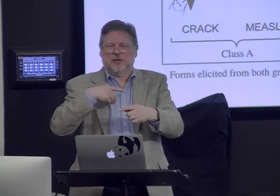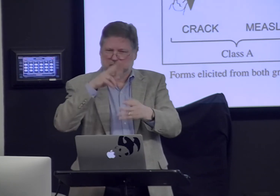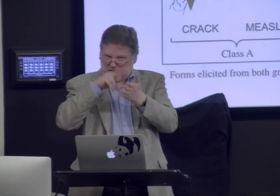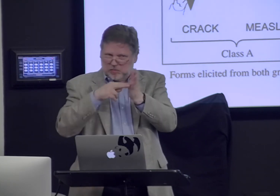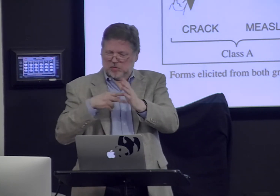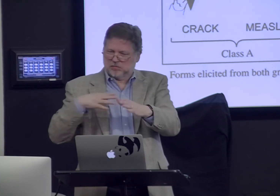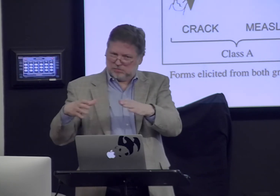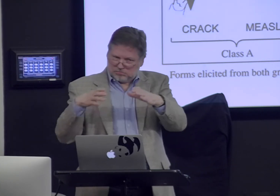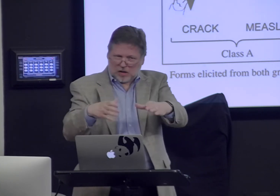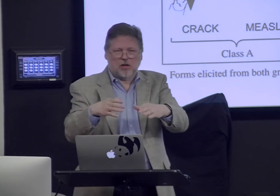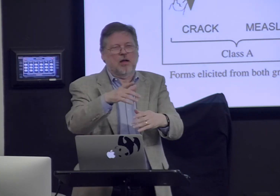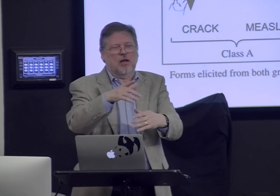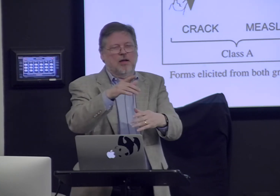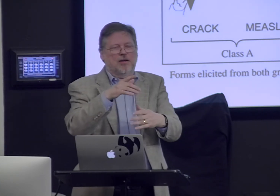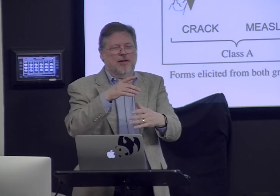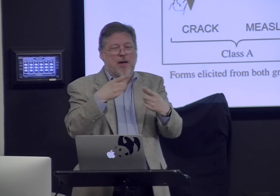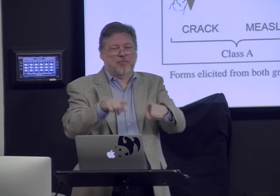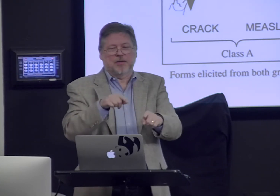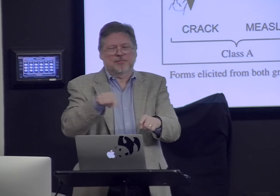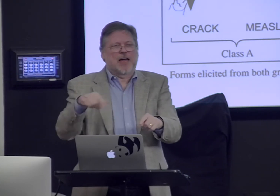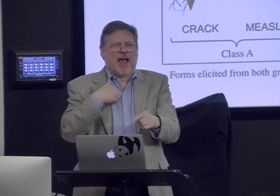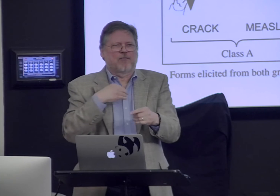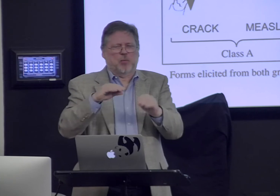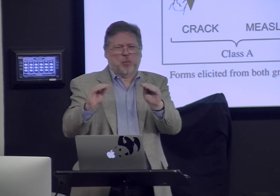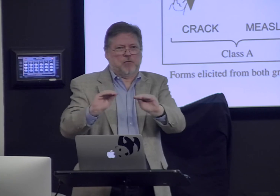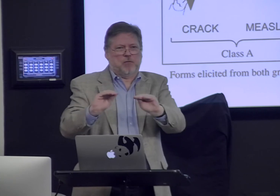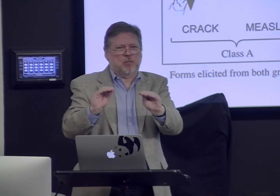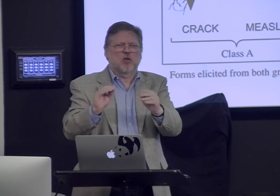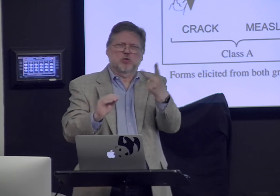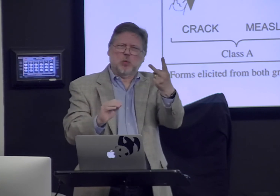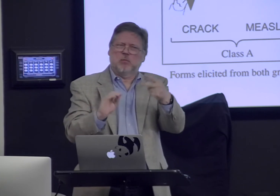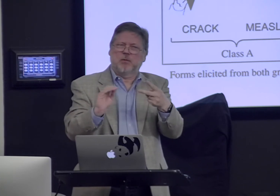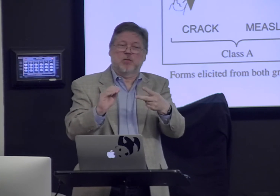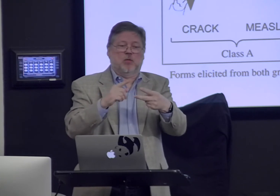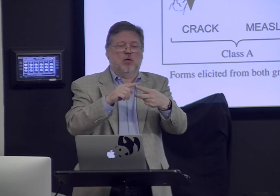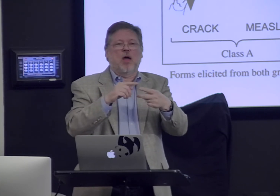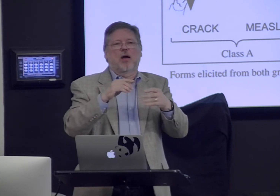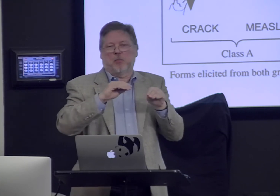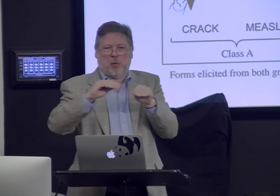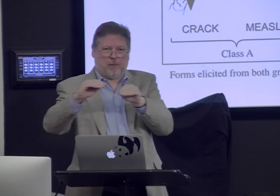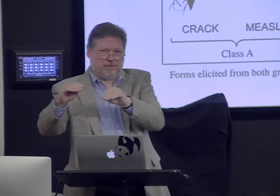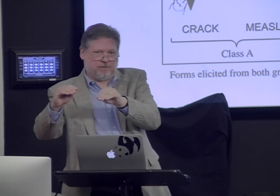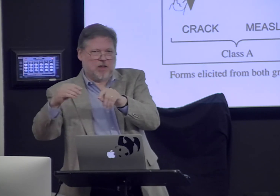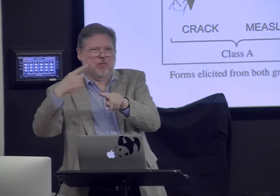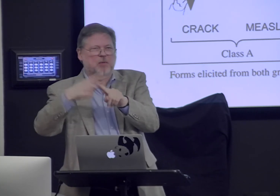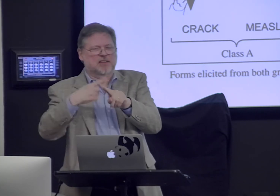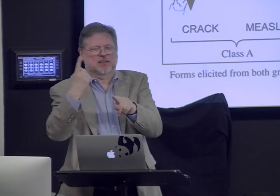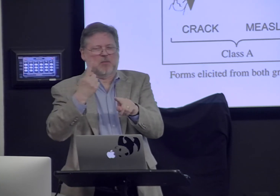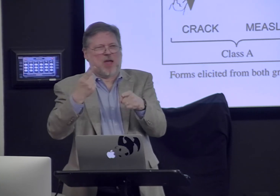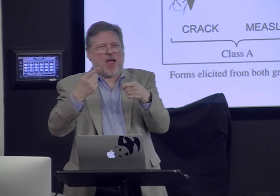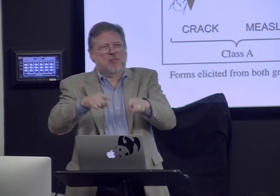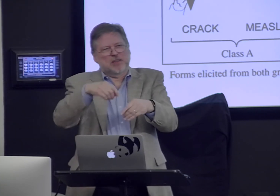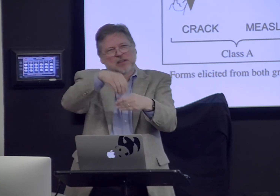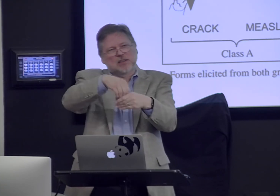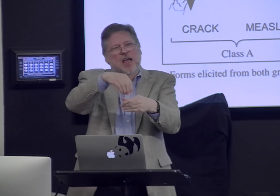There was also a set of signs that were intentionally included for their movement as